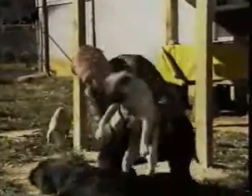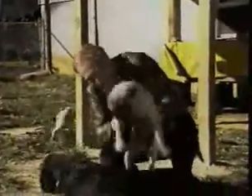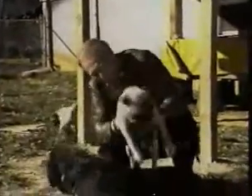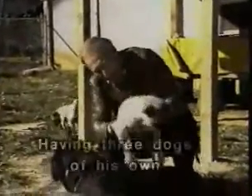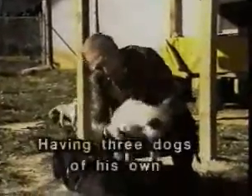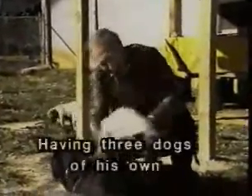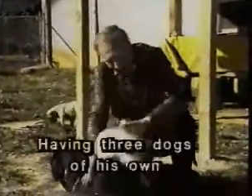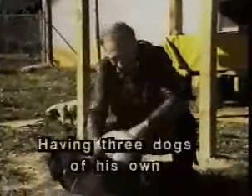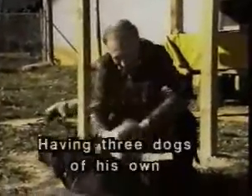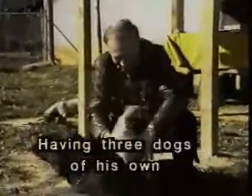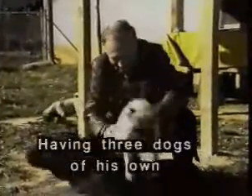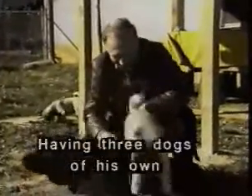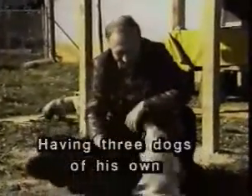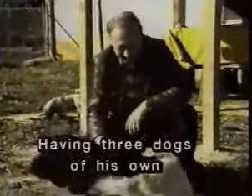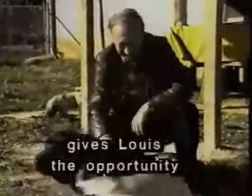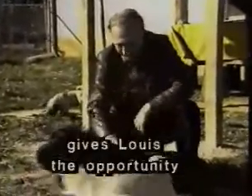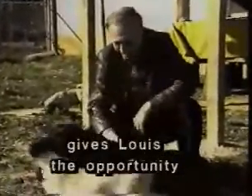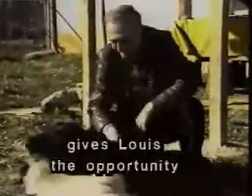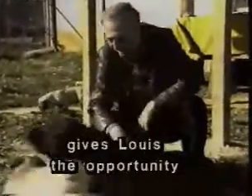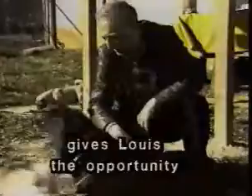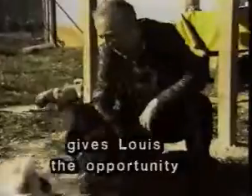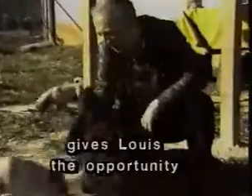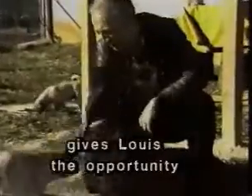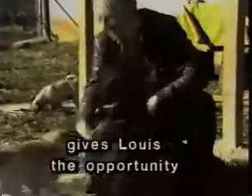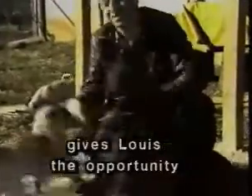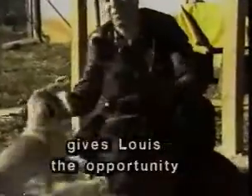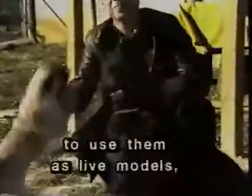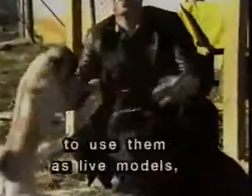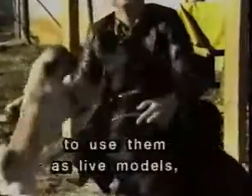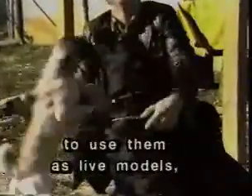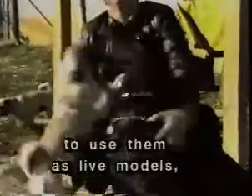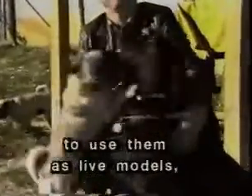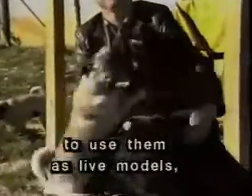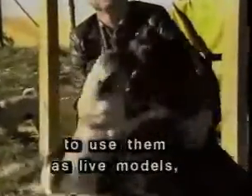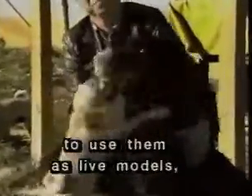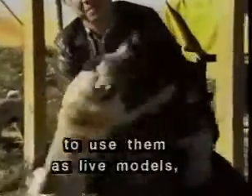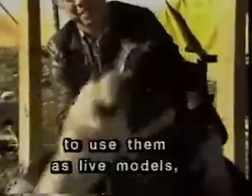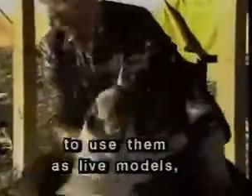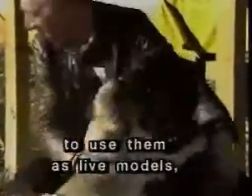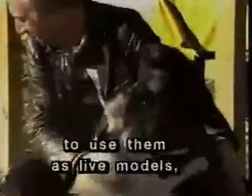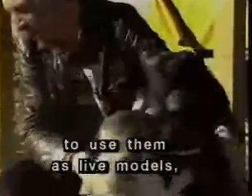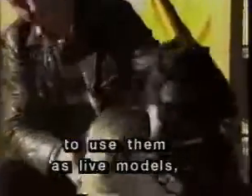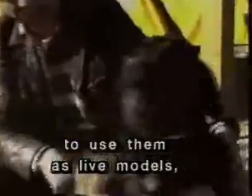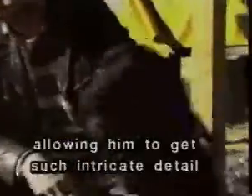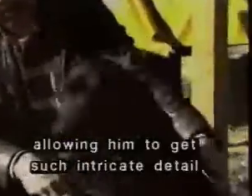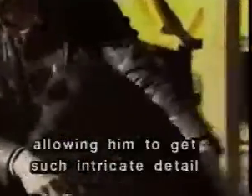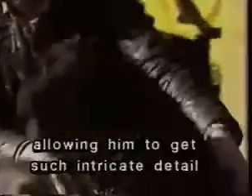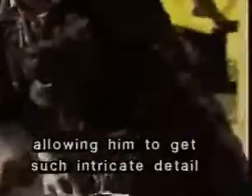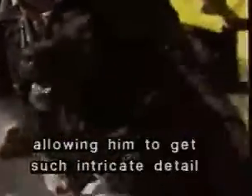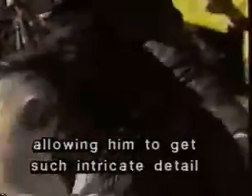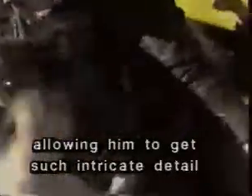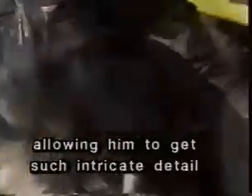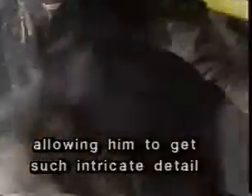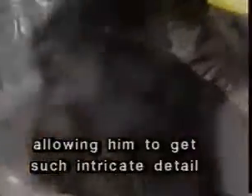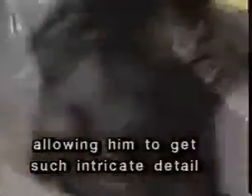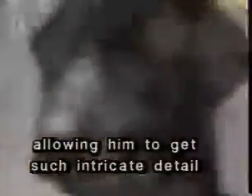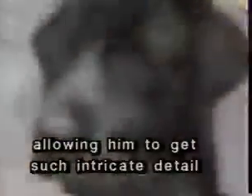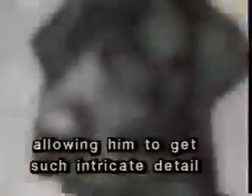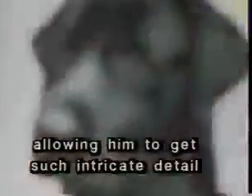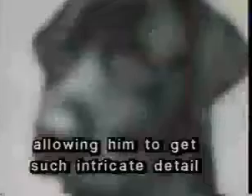Having 3 dogs of his own gives Louis the opportunity to use them as live models, allowing him to get such intricate